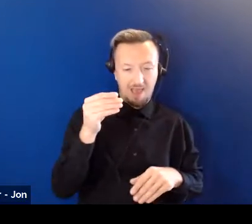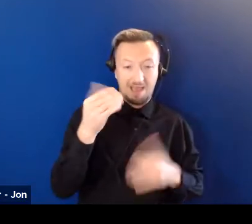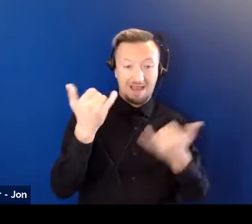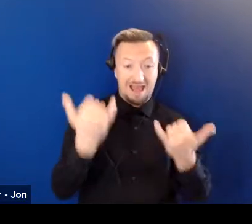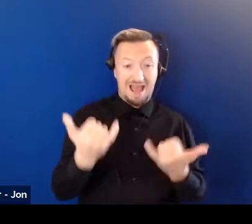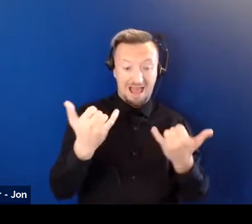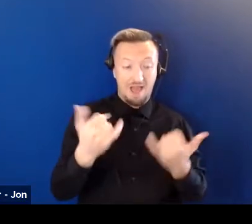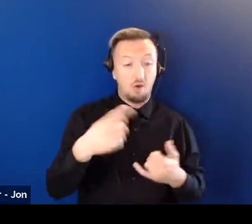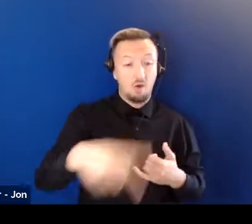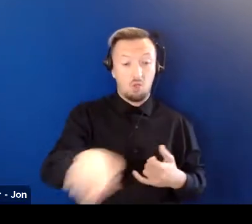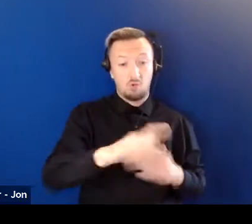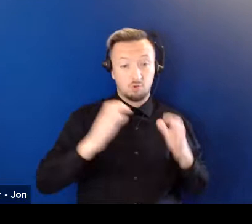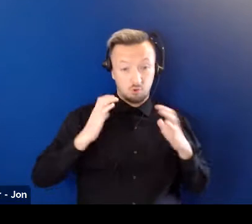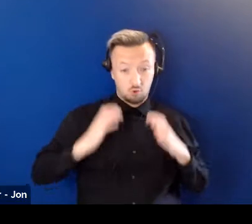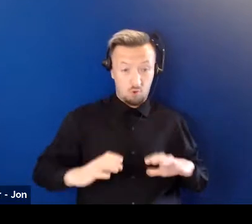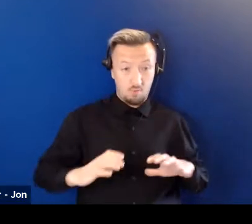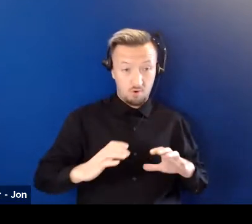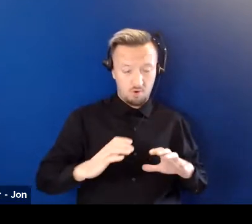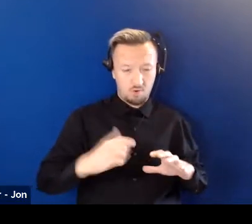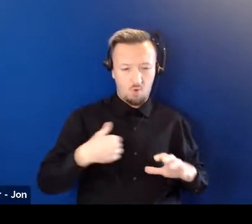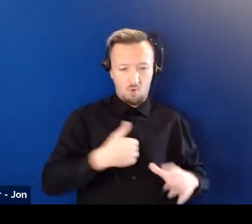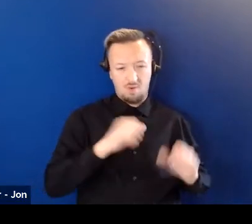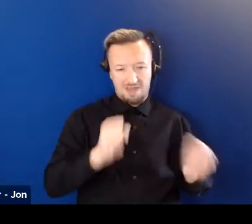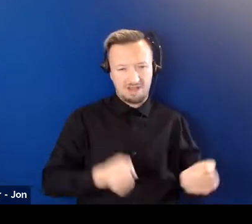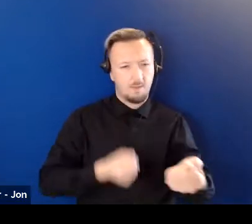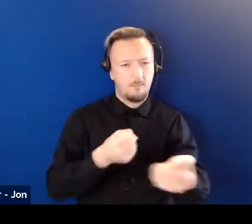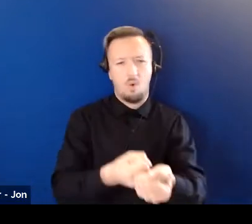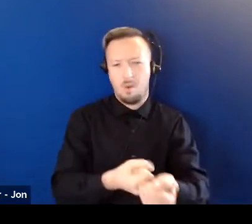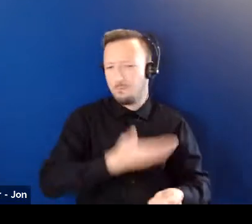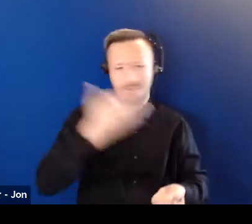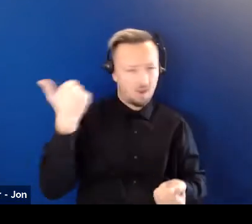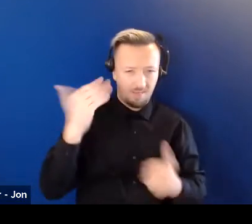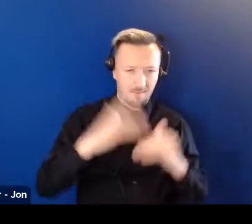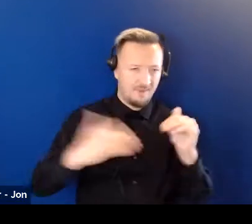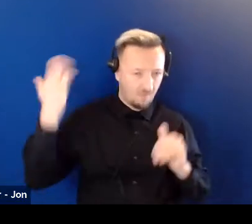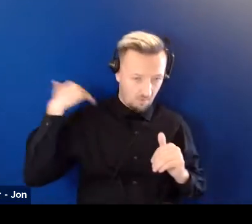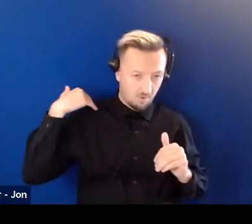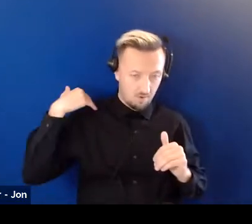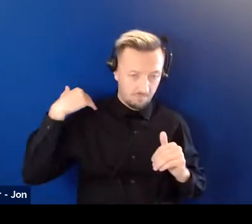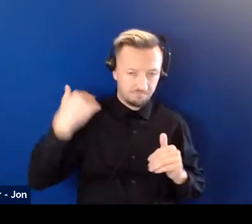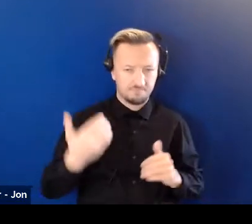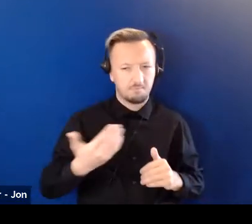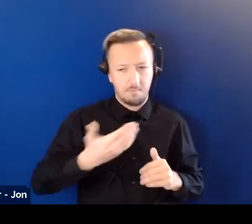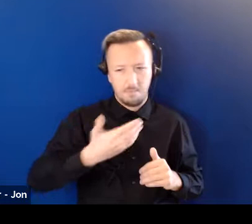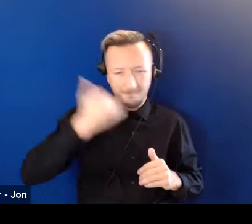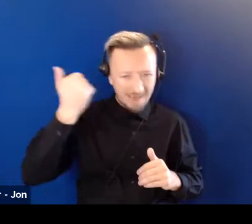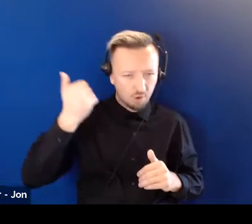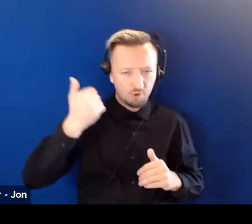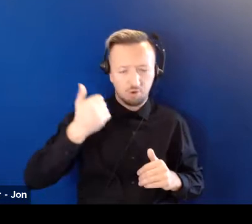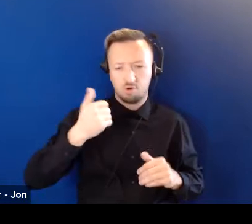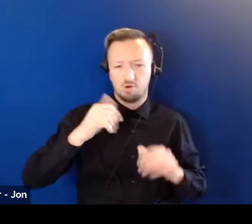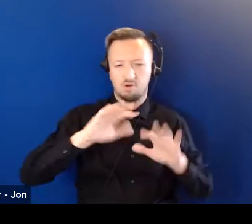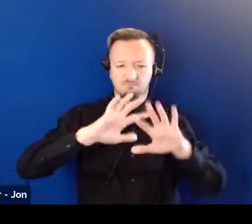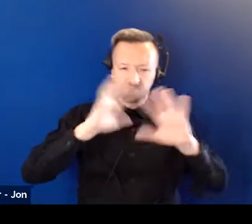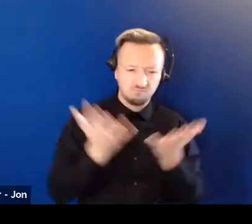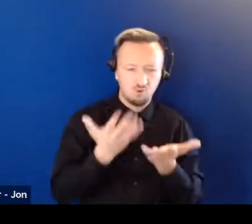services, that we can be in a better position 3-4 years down the road to provide more quality and comprehensive services to